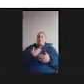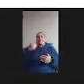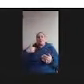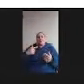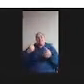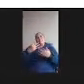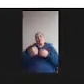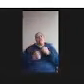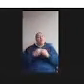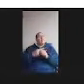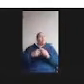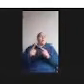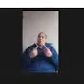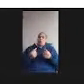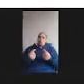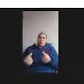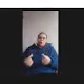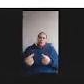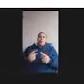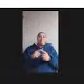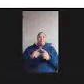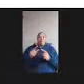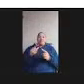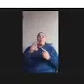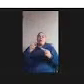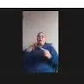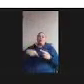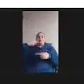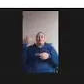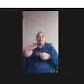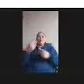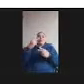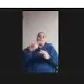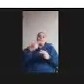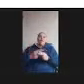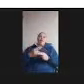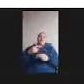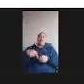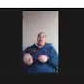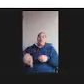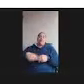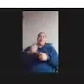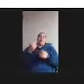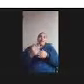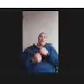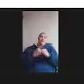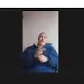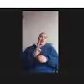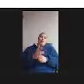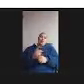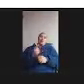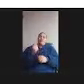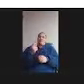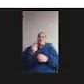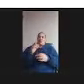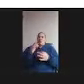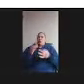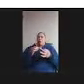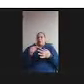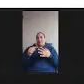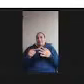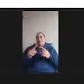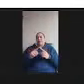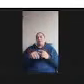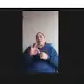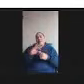finalized, however, has been rolled over to be finalized in this current financial year. If I can maybe just touch on a few of them, would be the Sage 300 projects, the